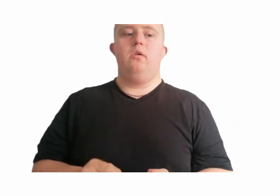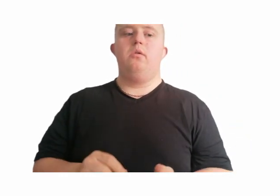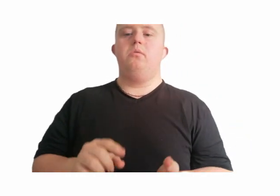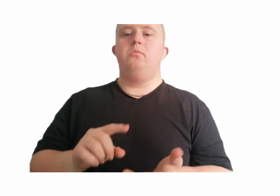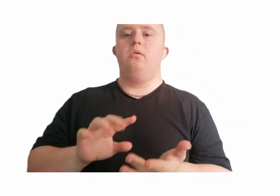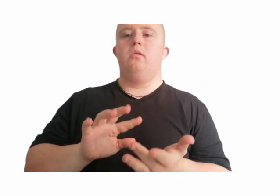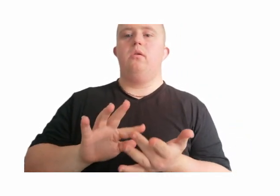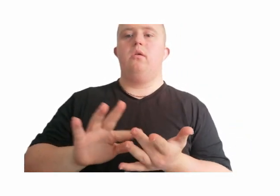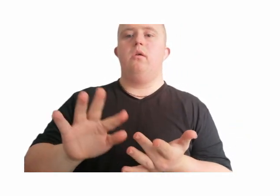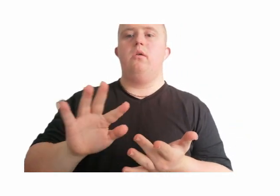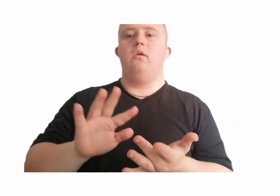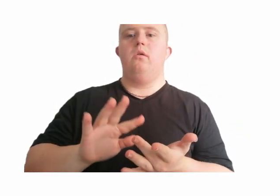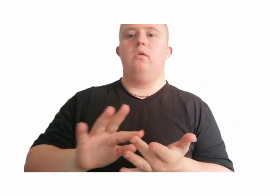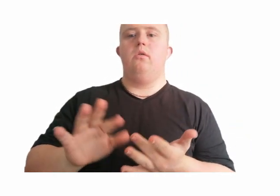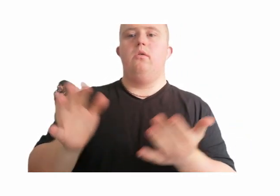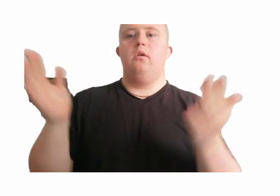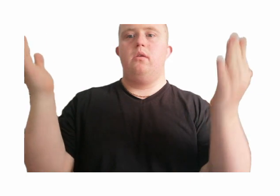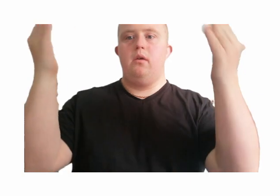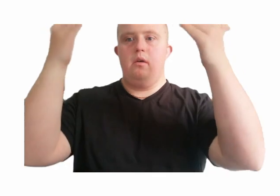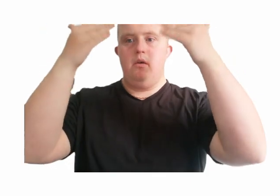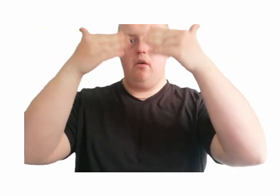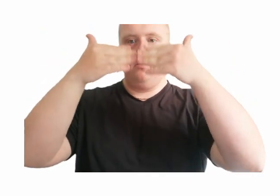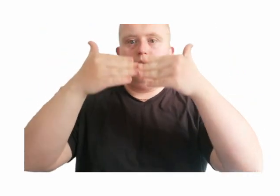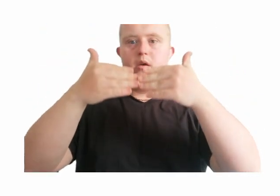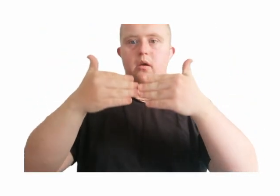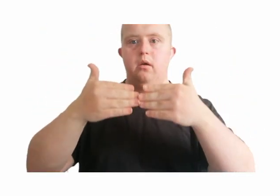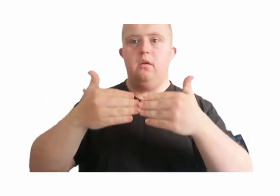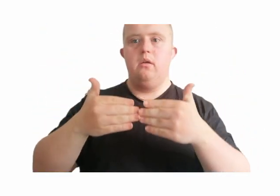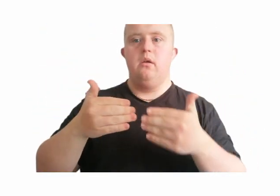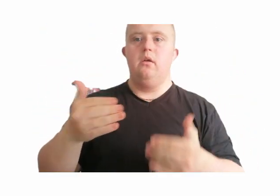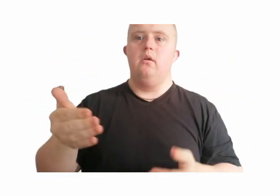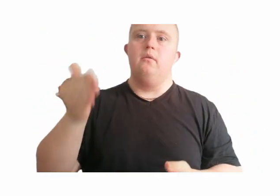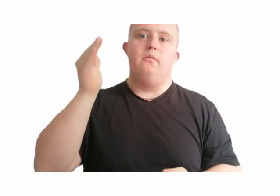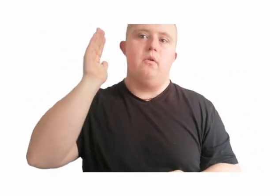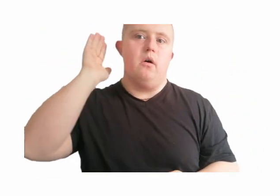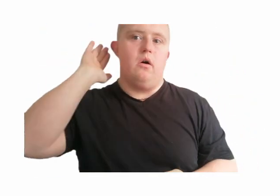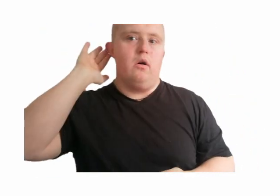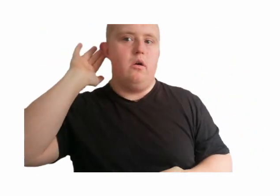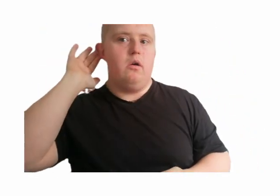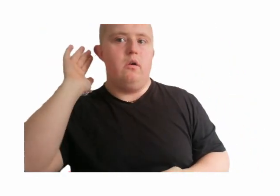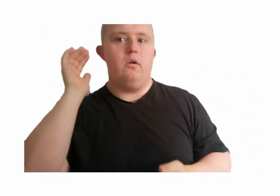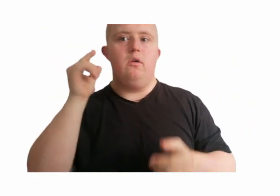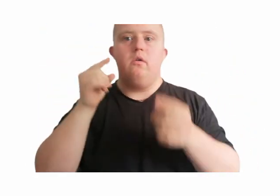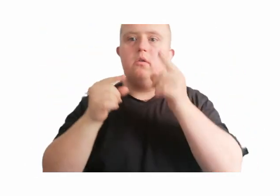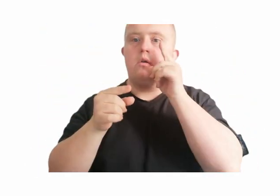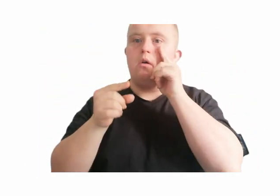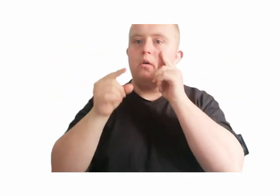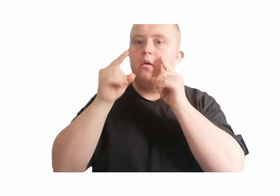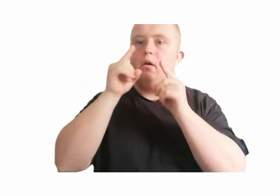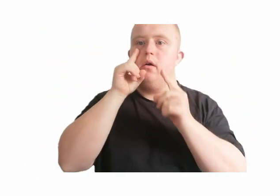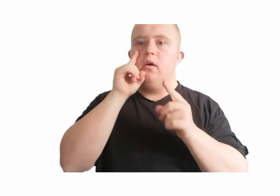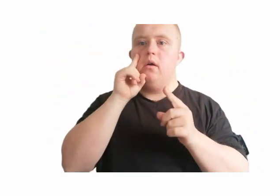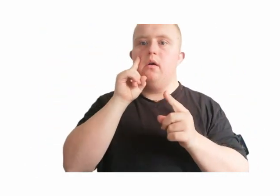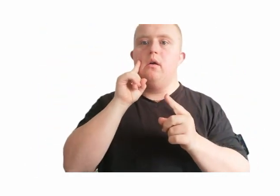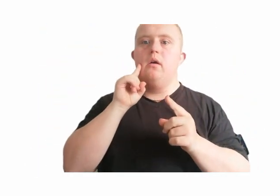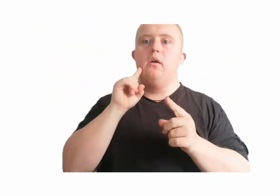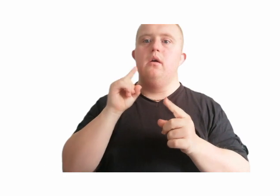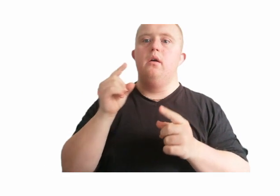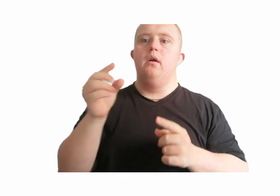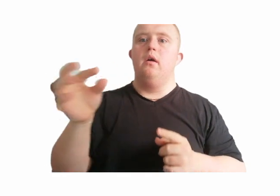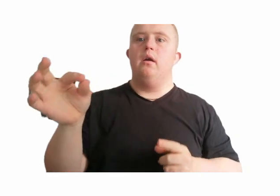Just the other night, I thought I could cry